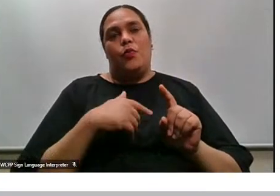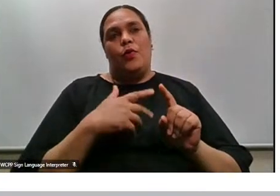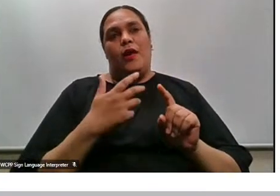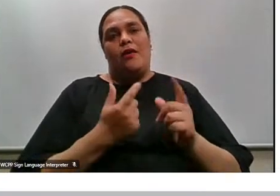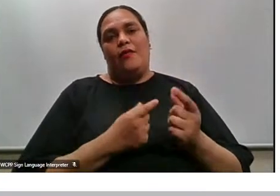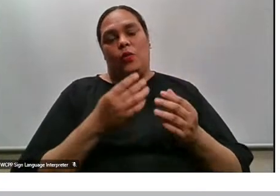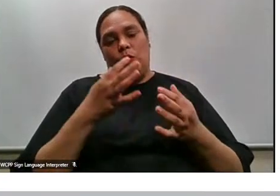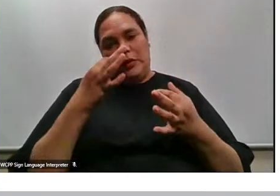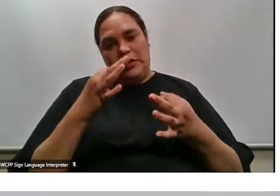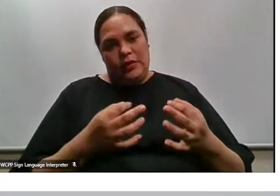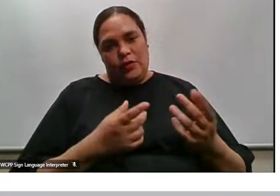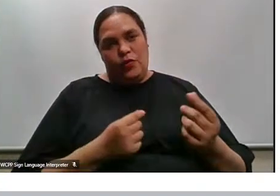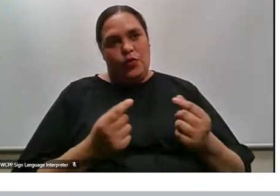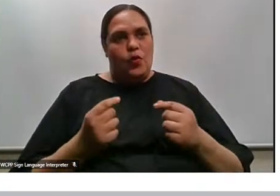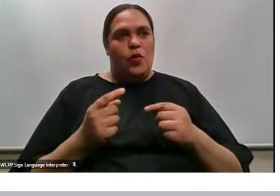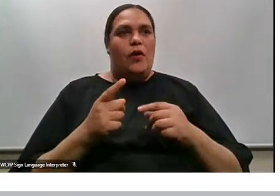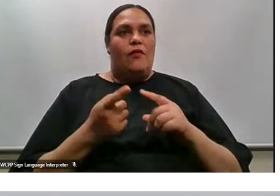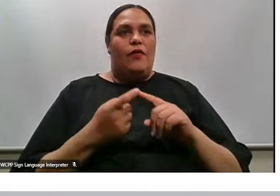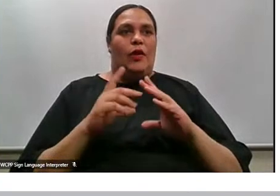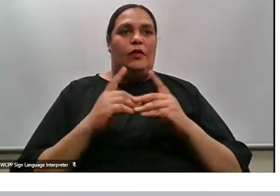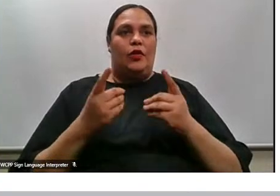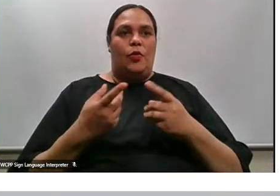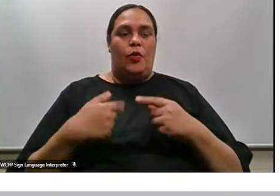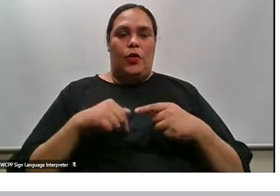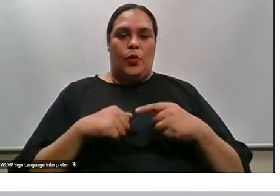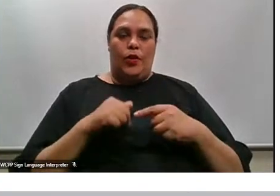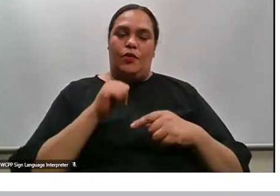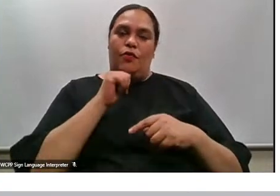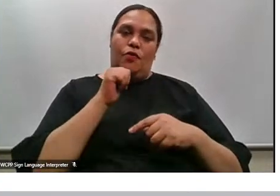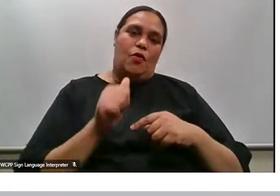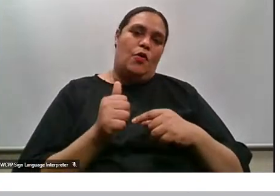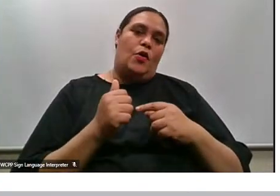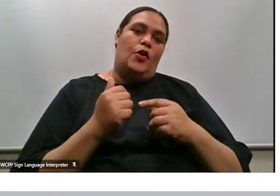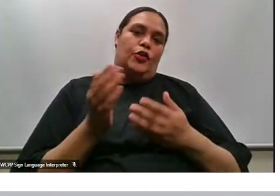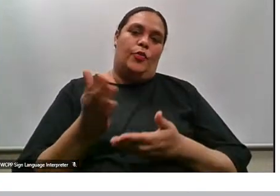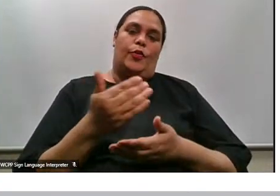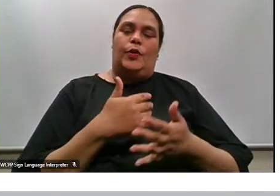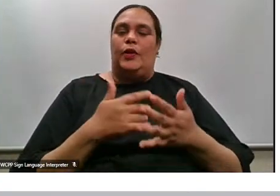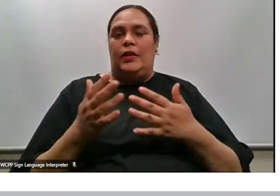a decision as a department not to procure any